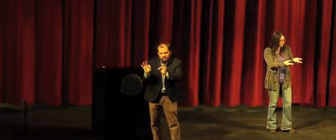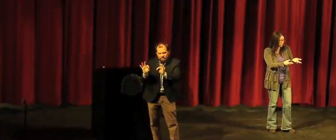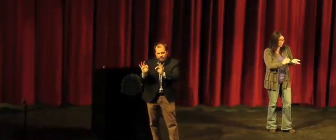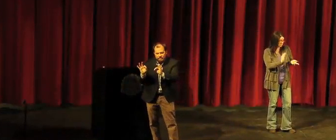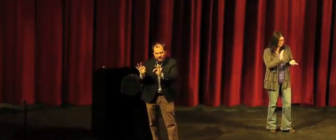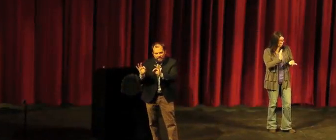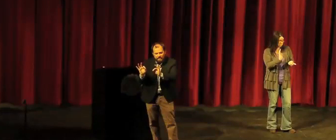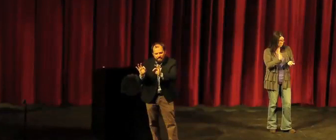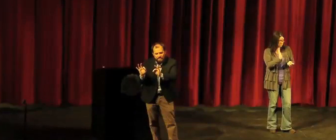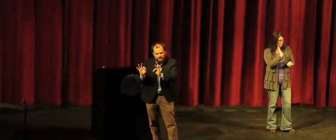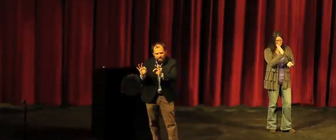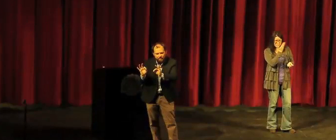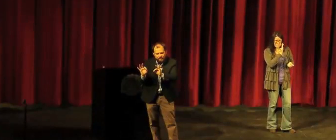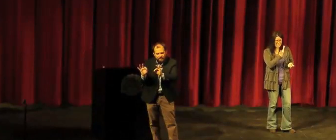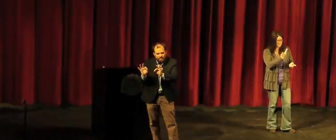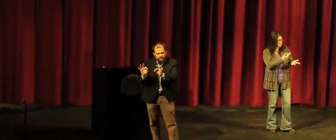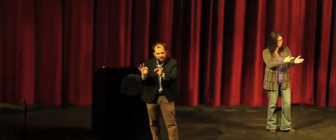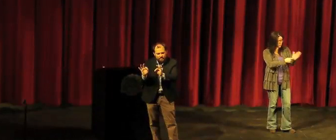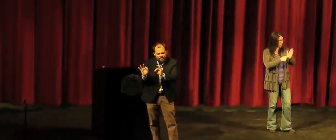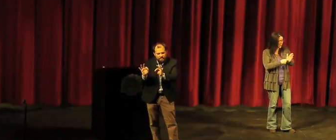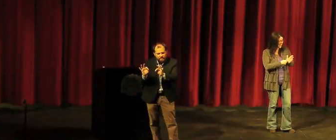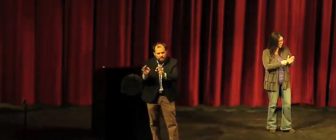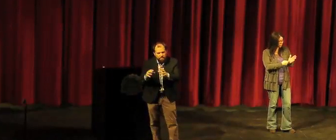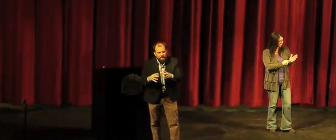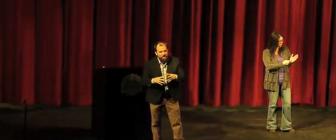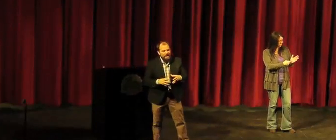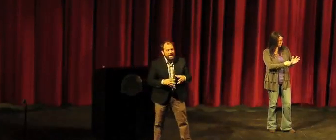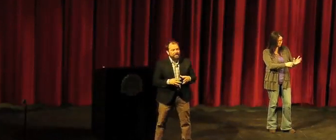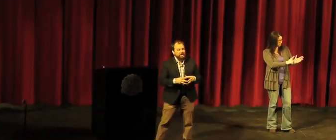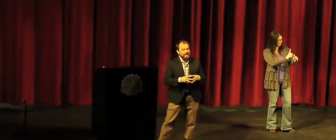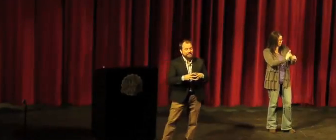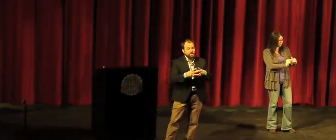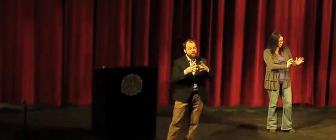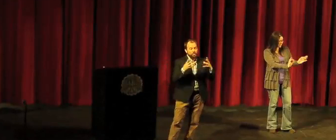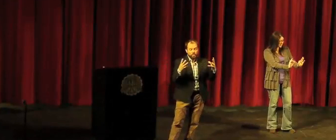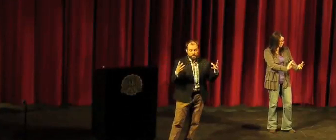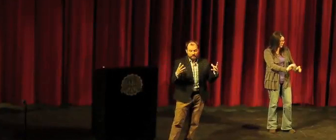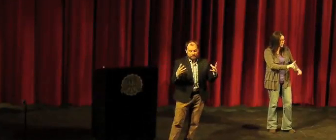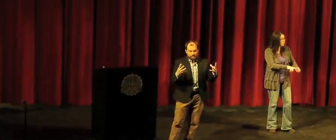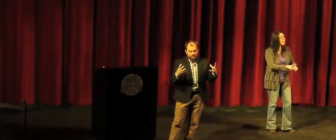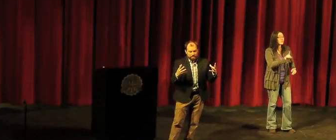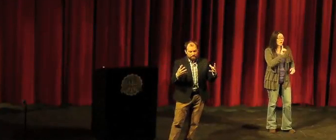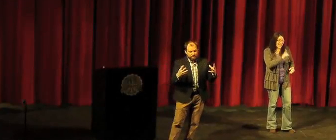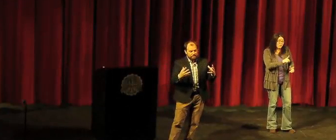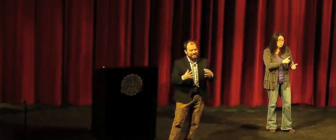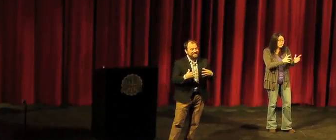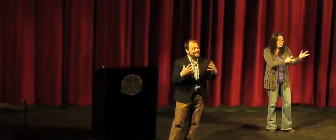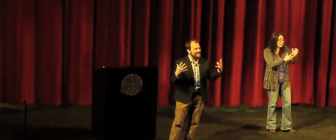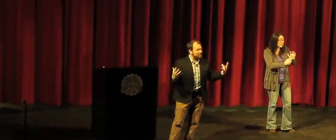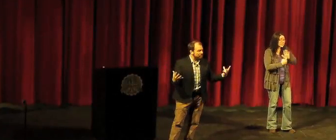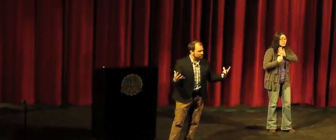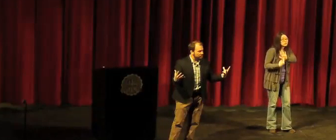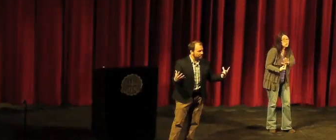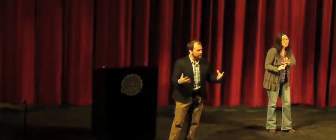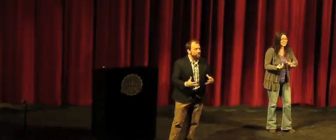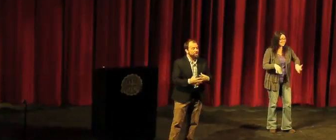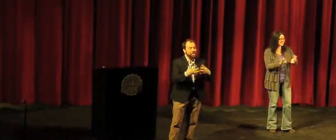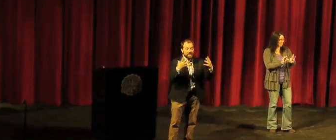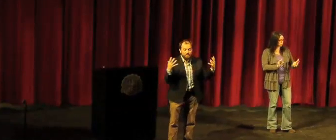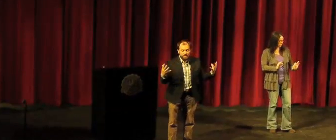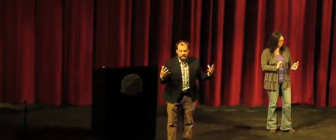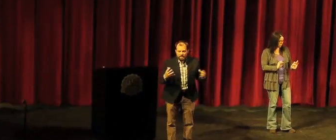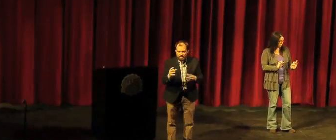seem to demand the insignificant, but are actually extorting the essential. They